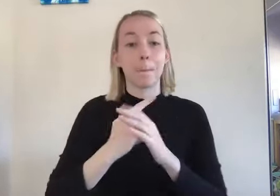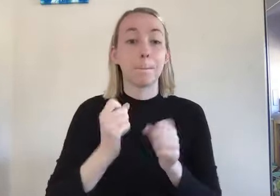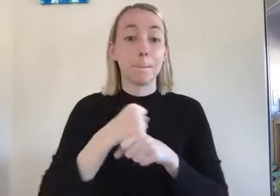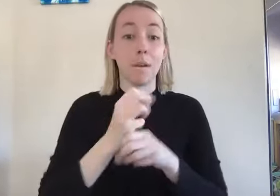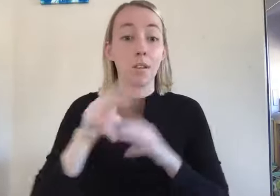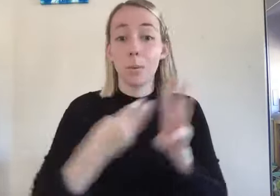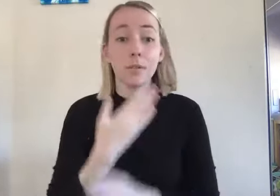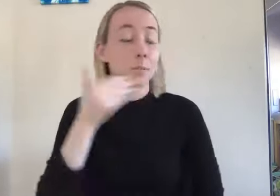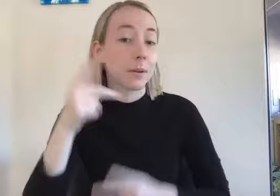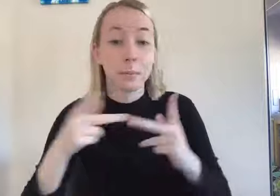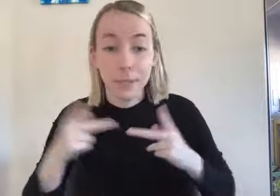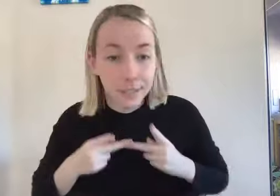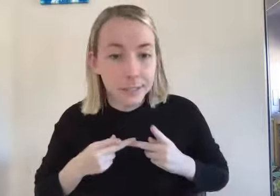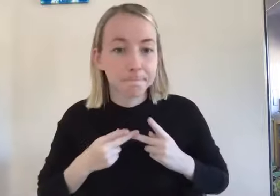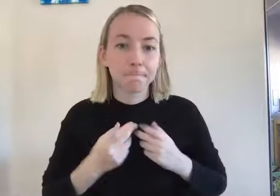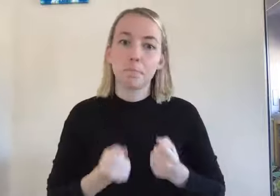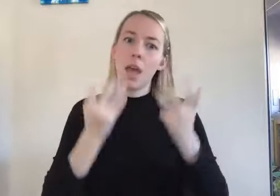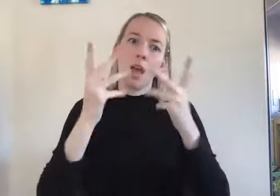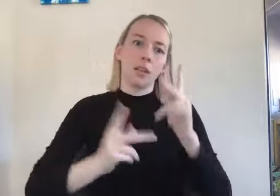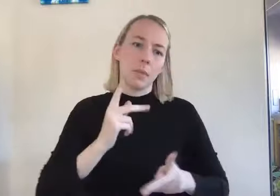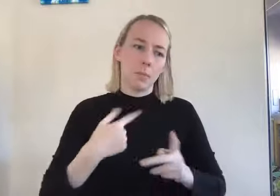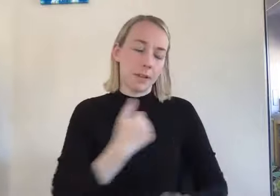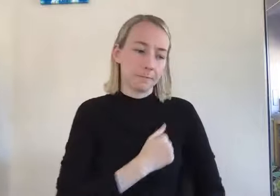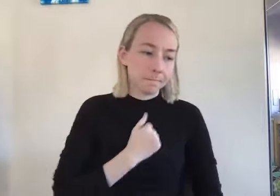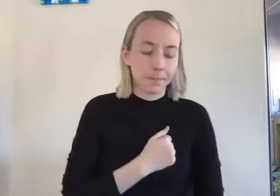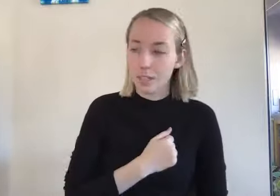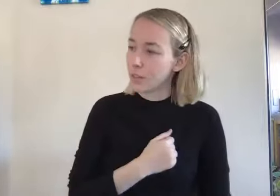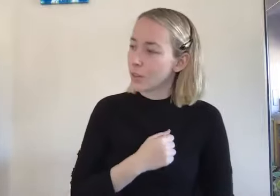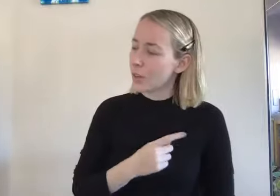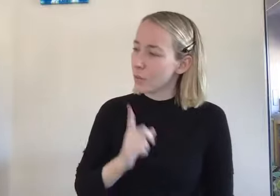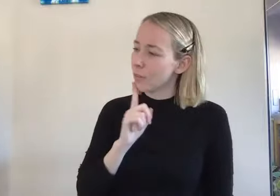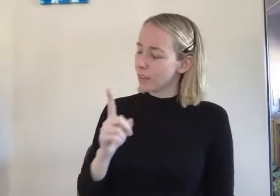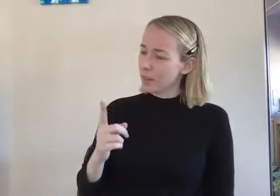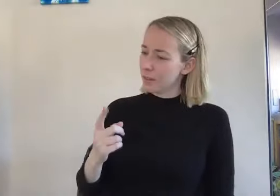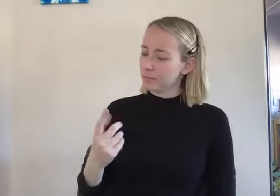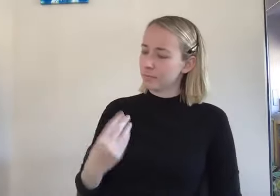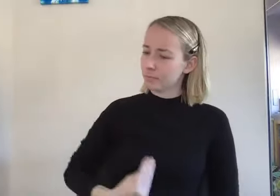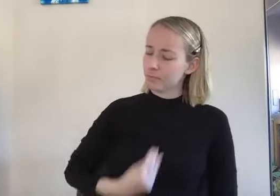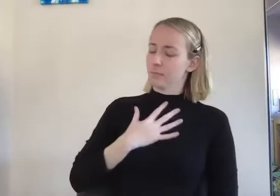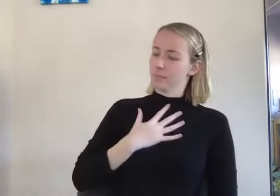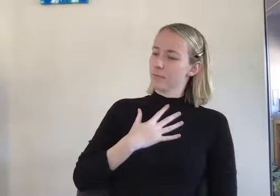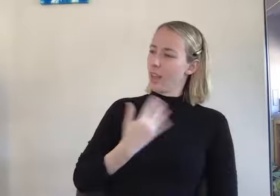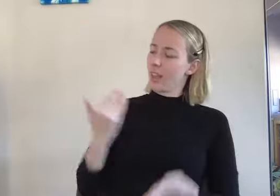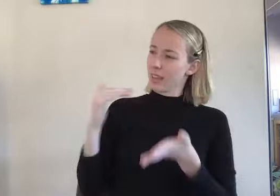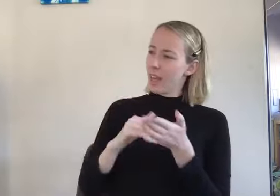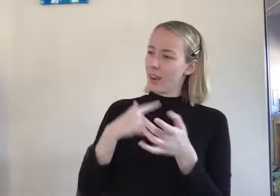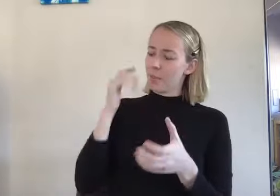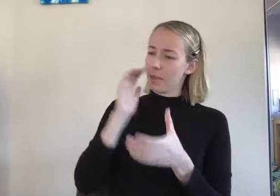a better place, because so many people I've made amends to have said to me, you know, you have renewed my faith in humankind. You